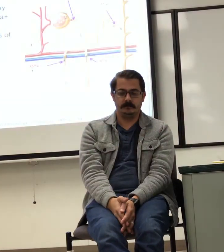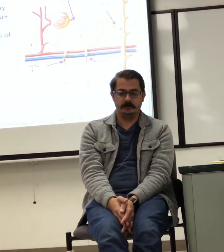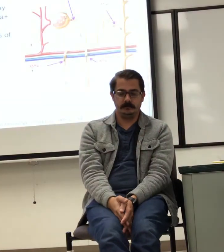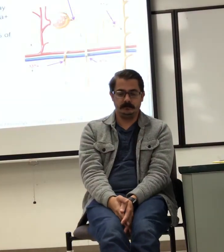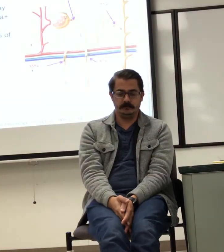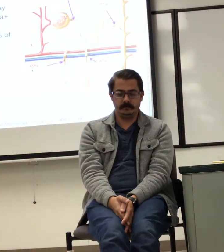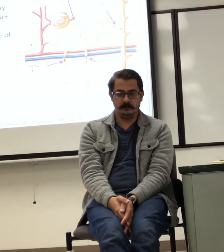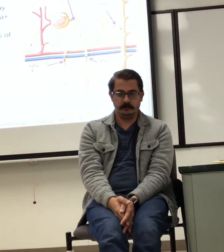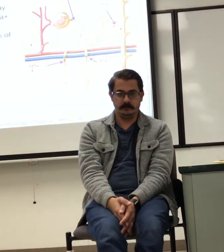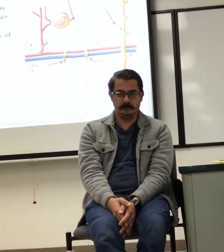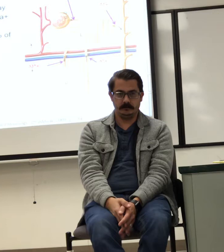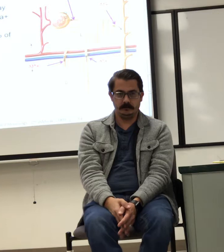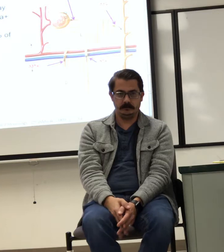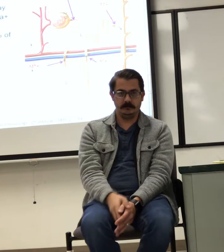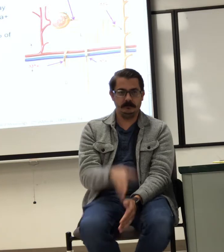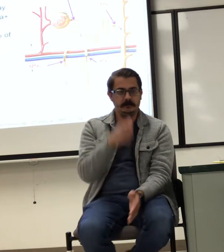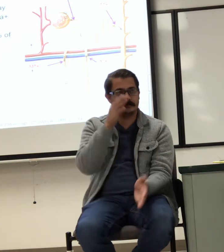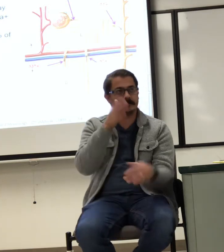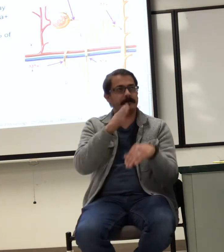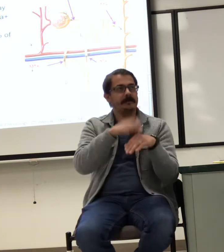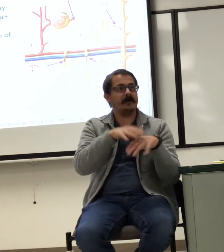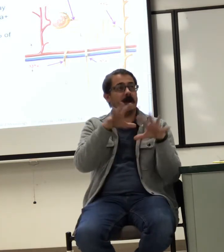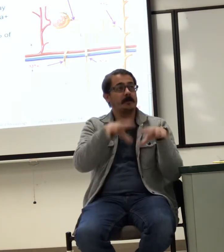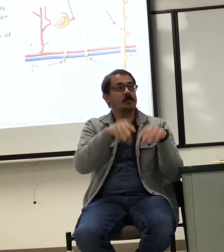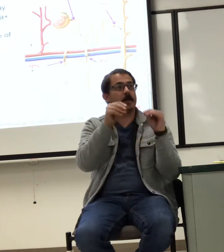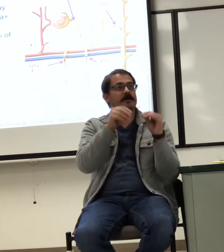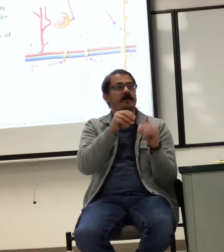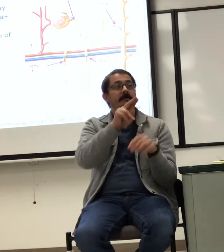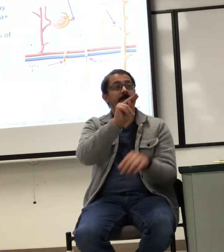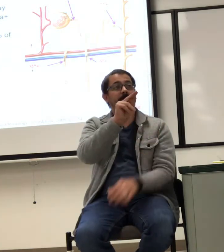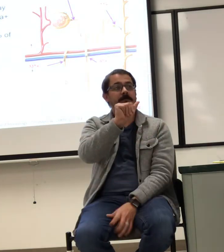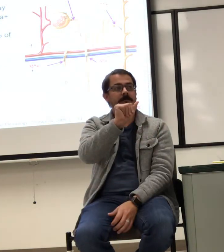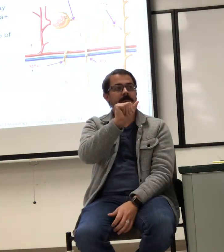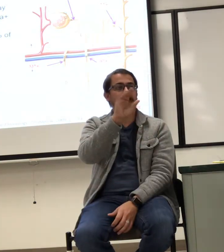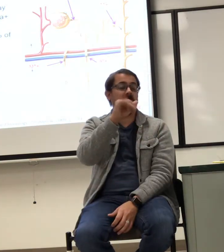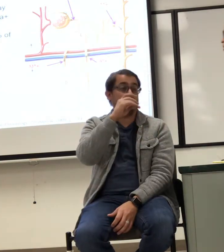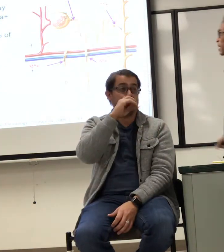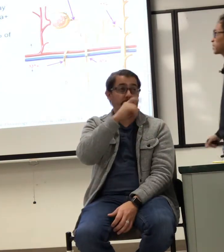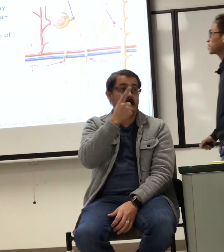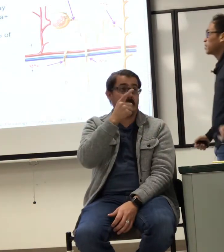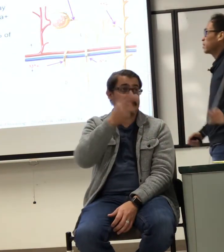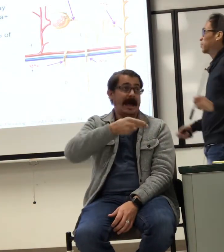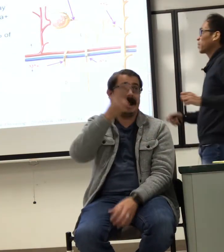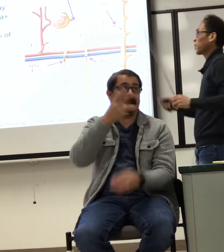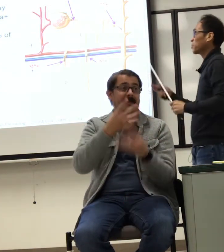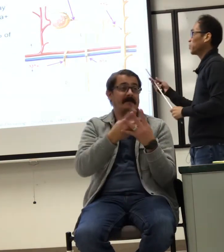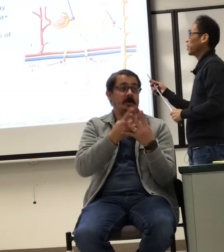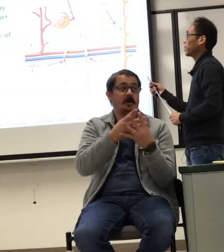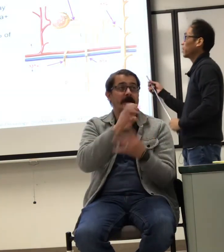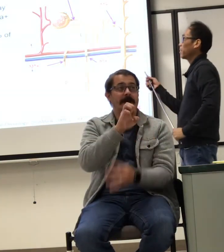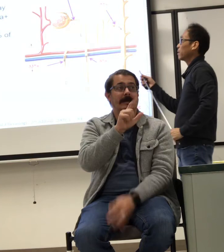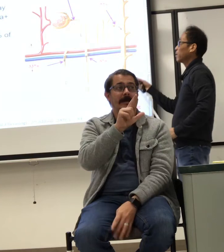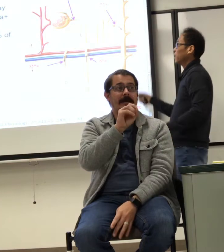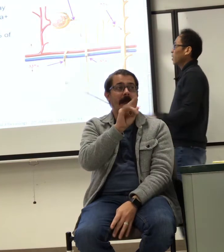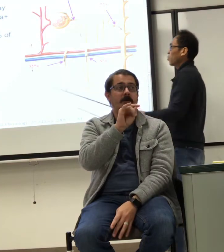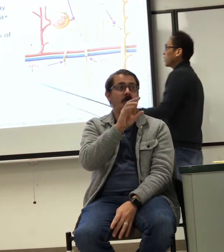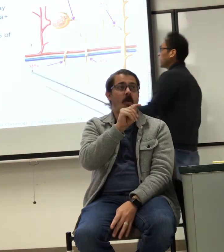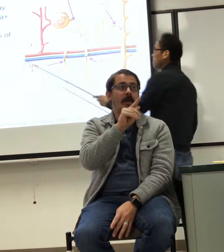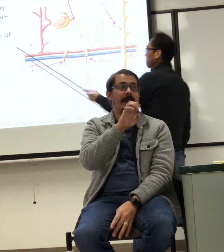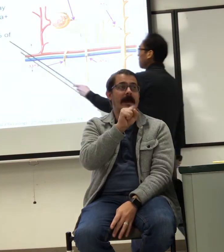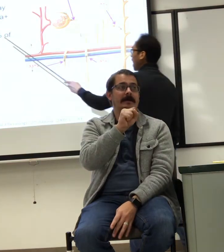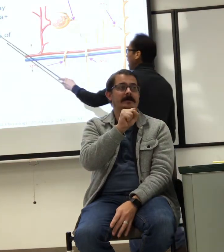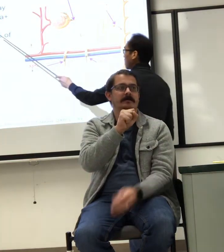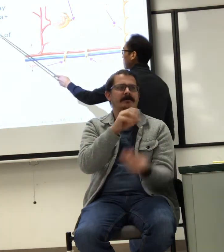So I'm going to focus on the reabsorption of sodium, which is one of the most highly filtered electrolytes. Put a number to it.